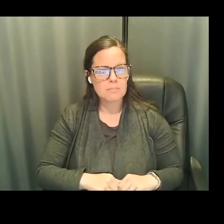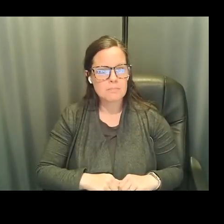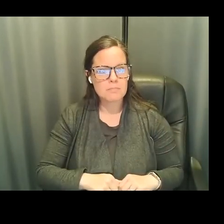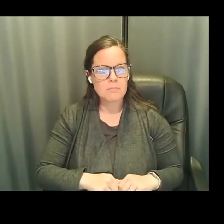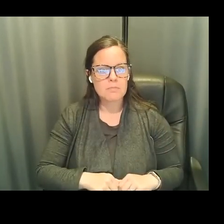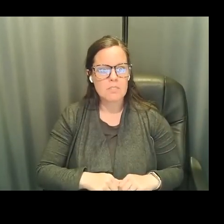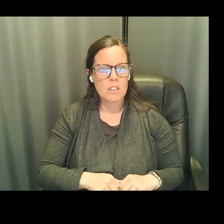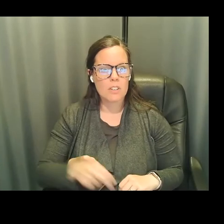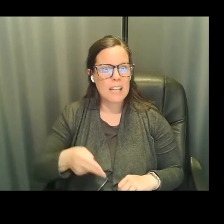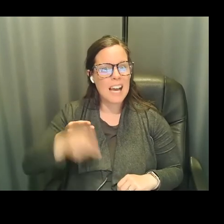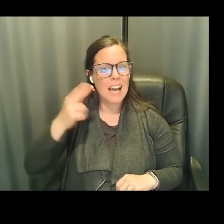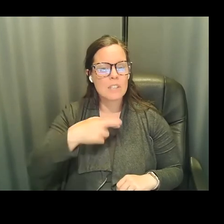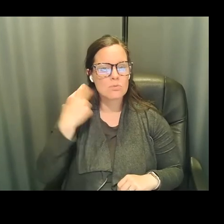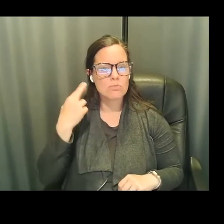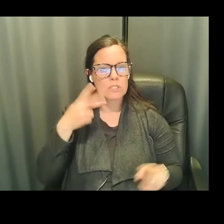of contracting